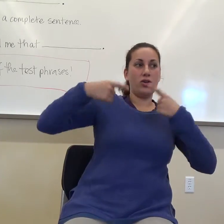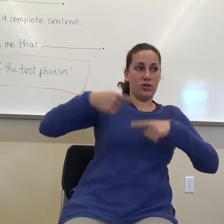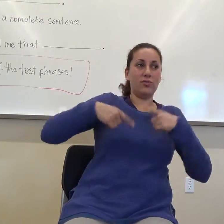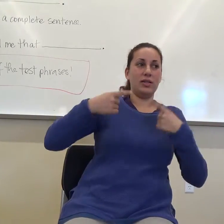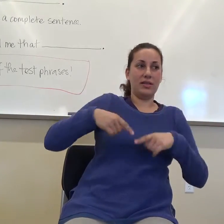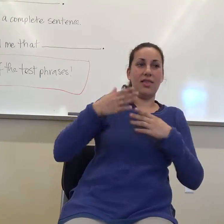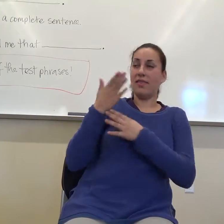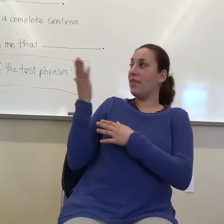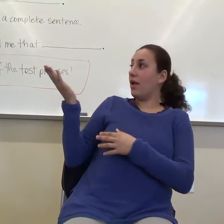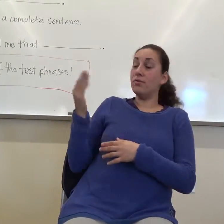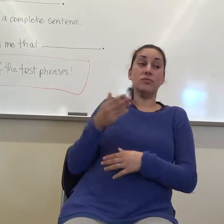that's a good